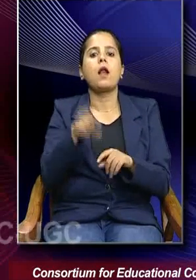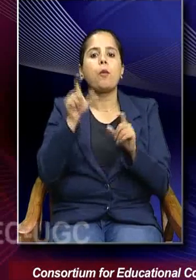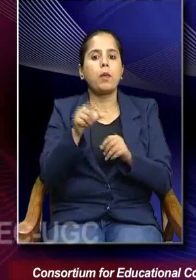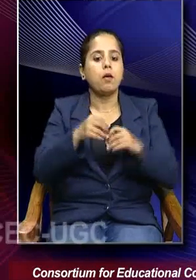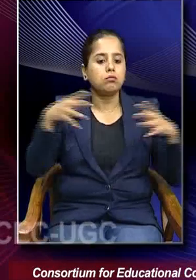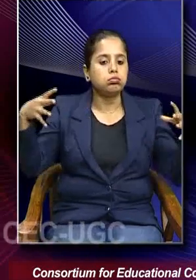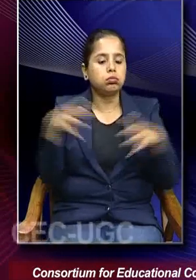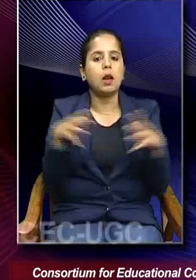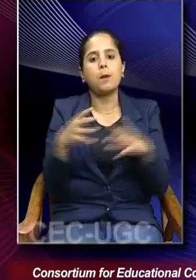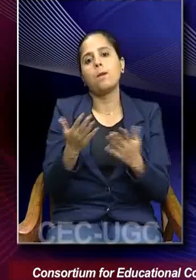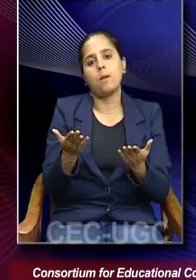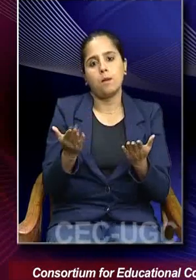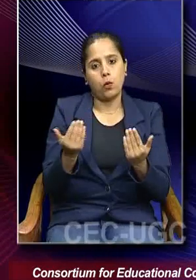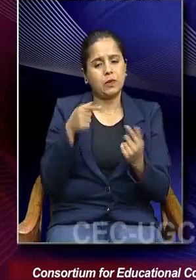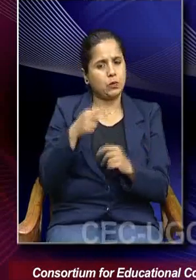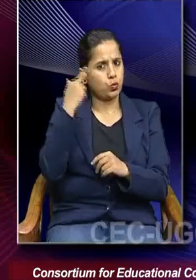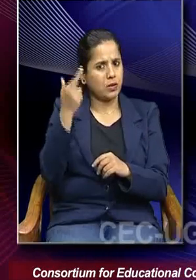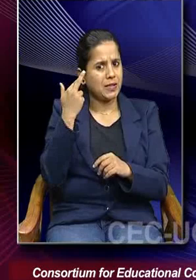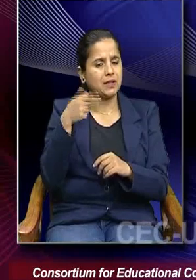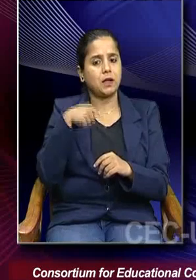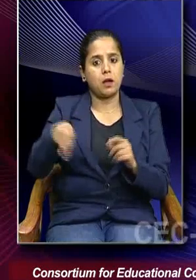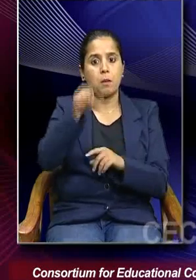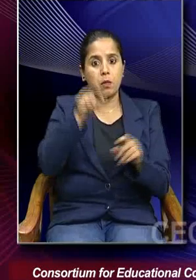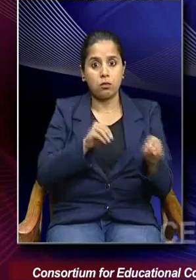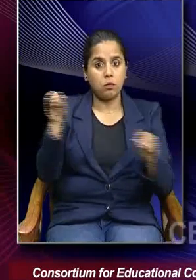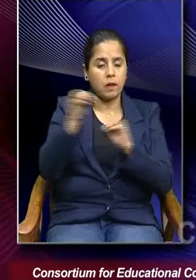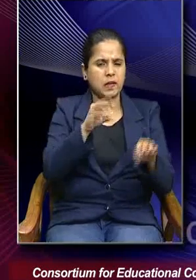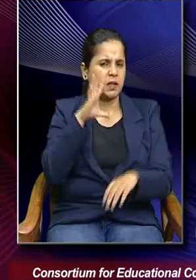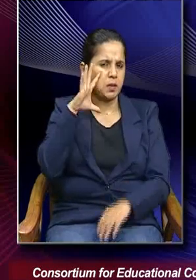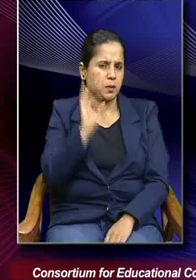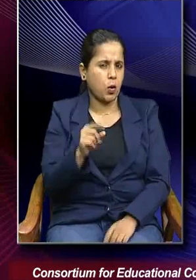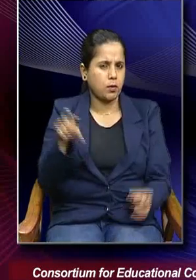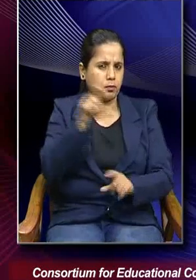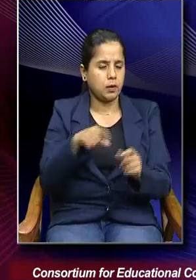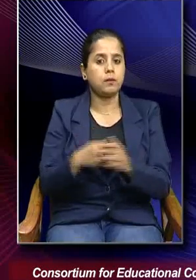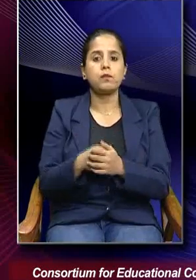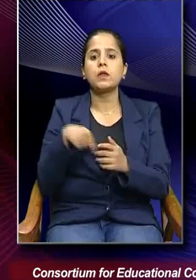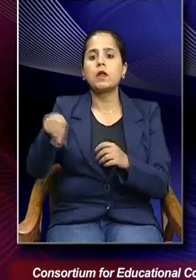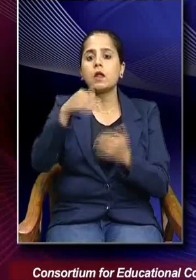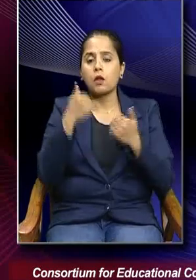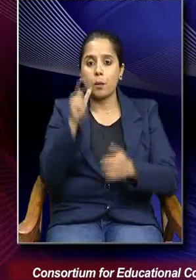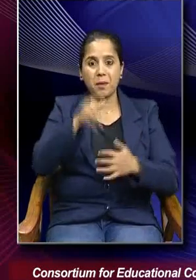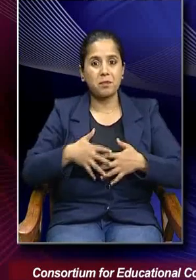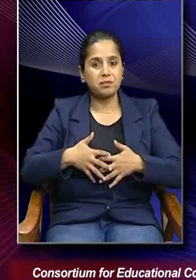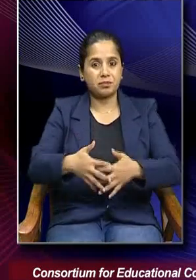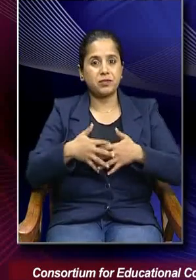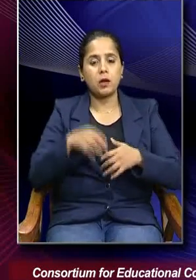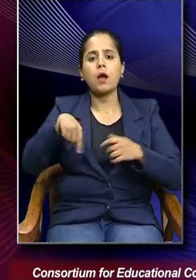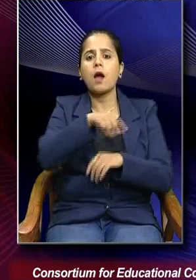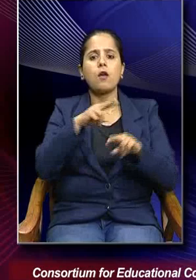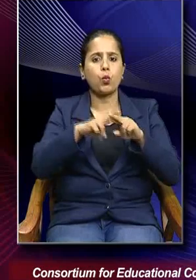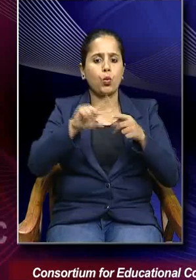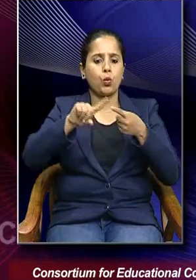population pyramid, and that is why migration becomes very important. Now, fertility rate refers to the ability